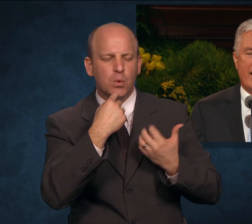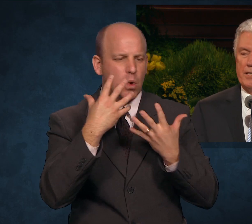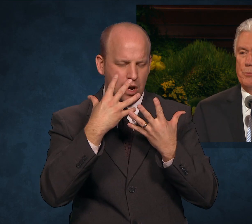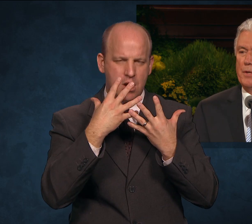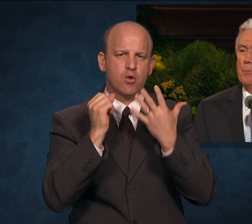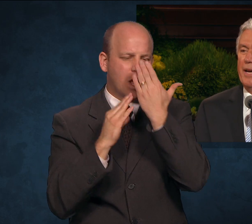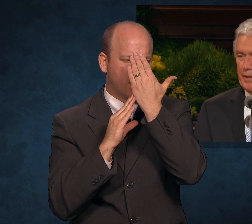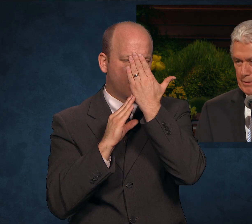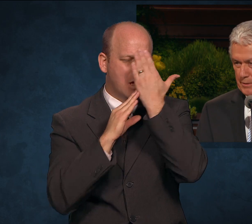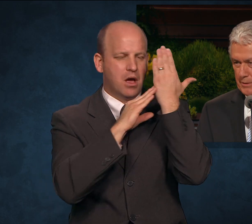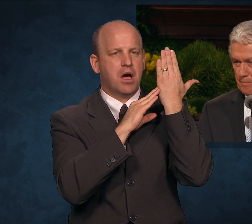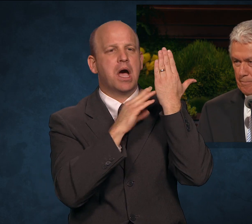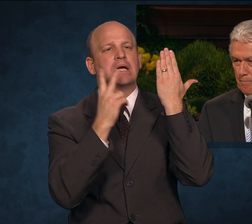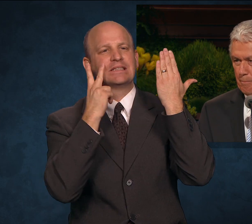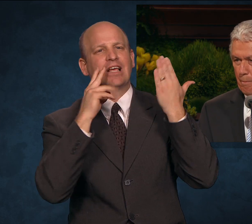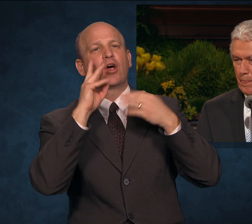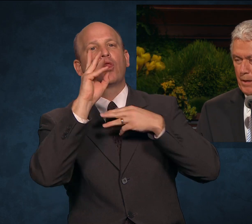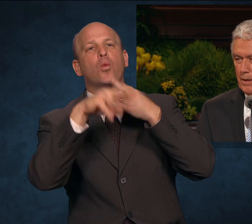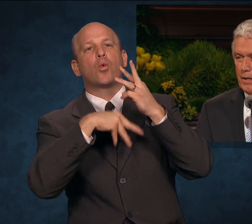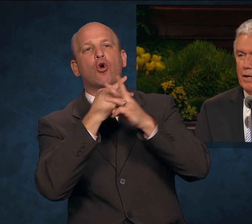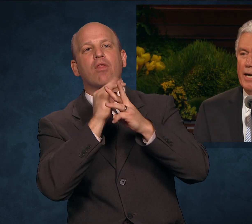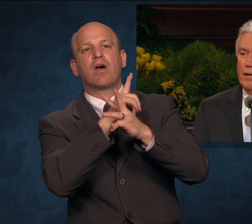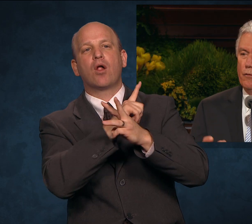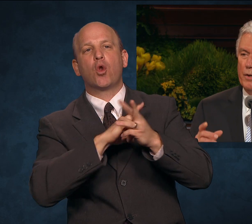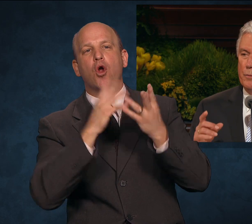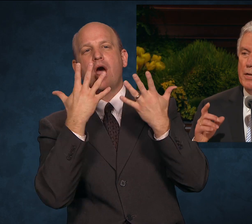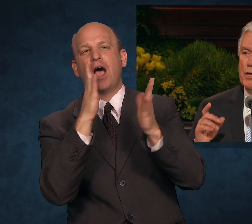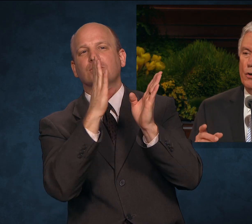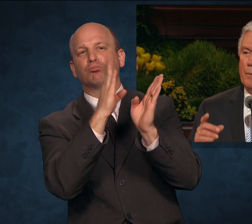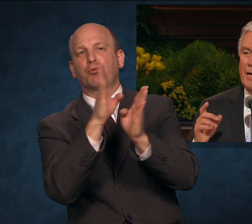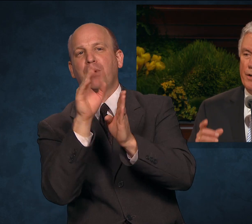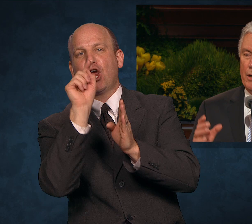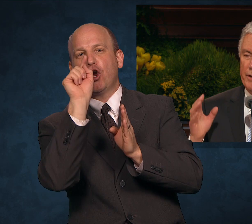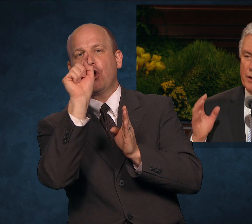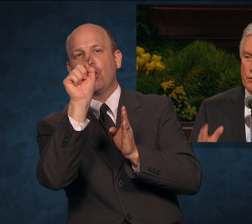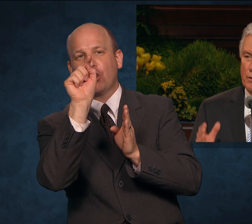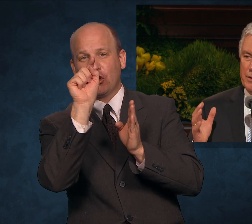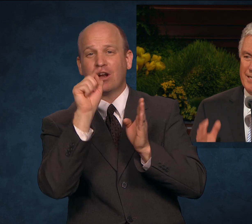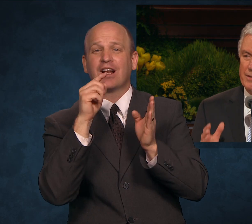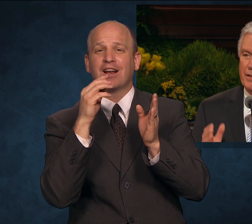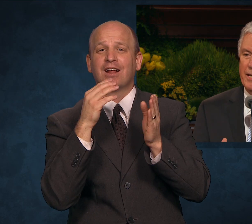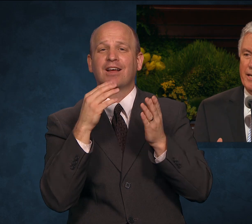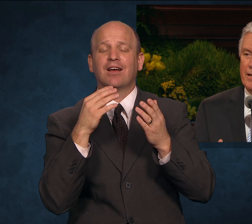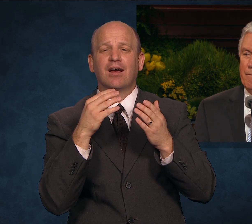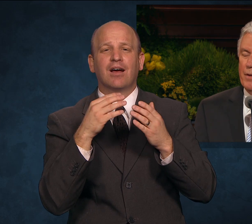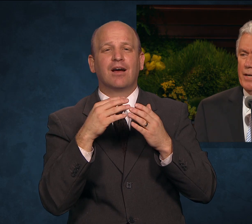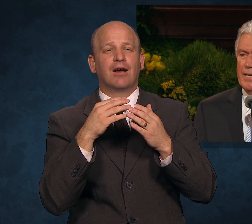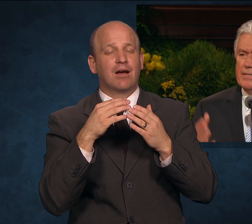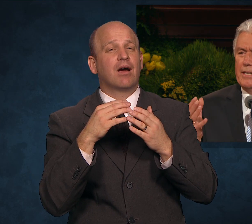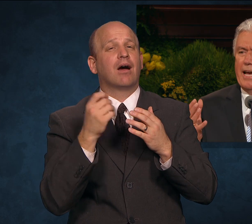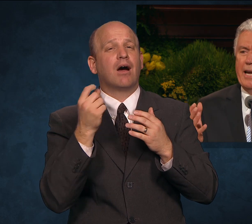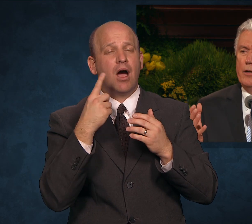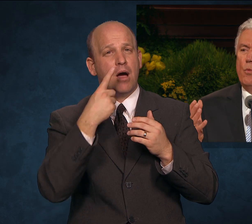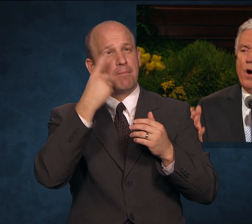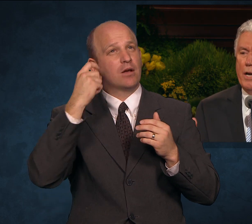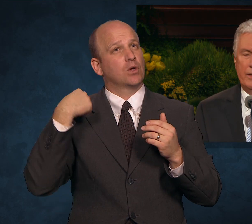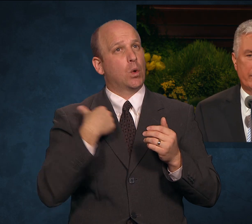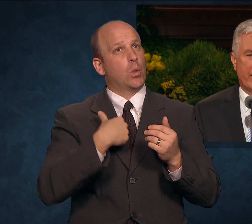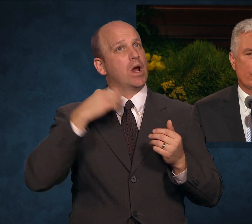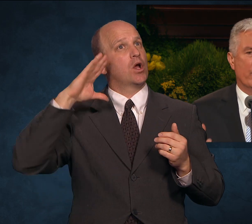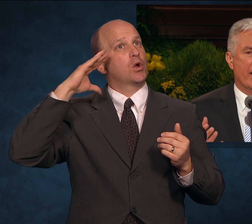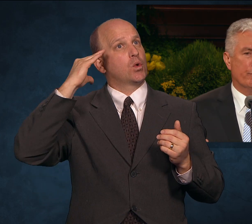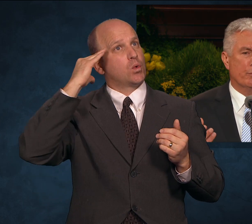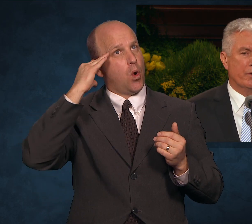world has prepared in light of what we know about our Eternal Destiny is it any